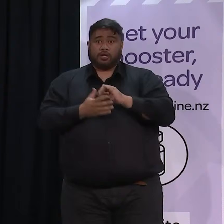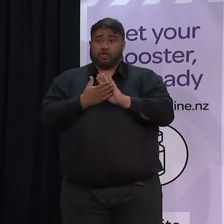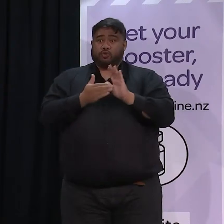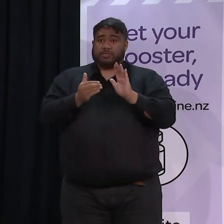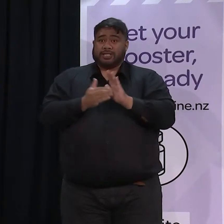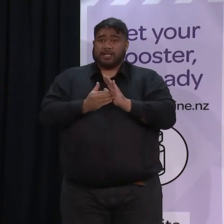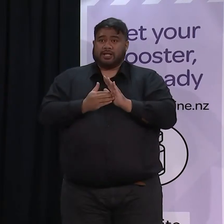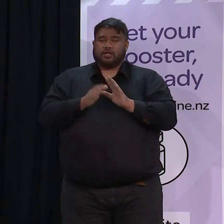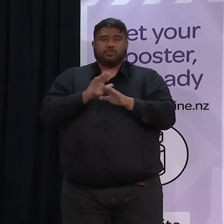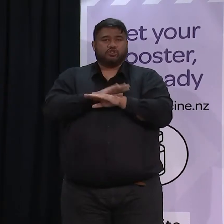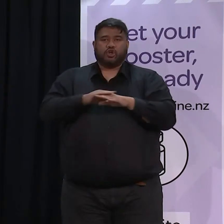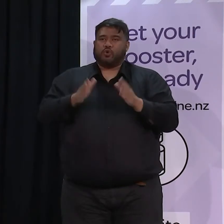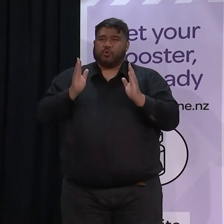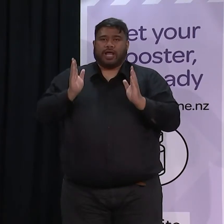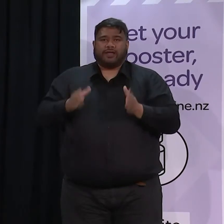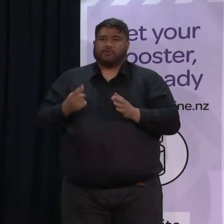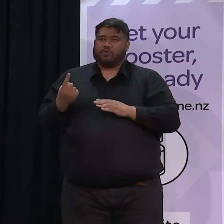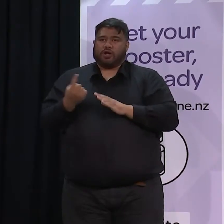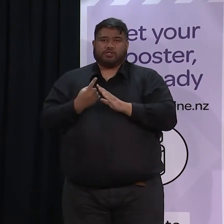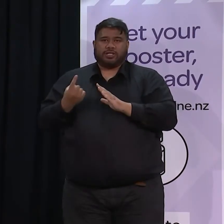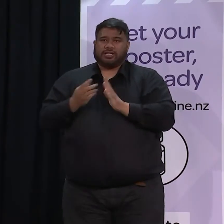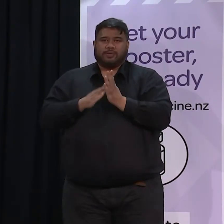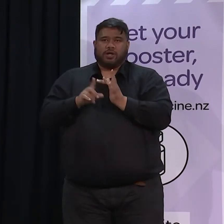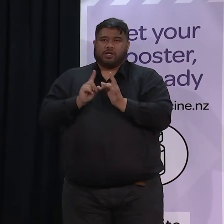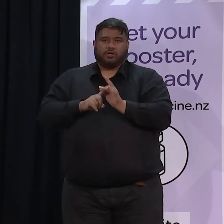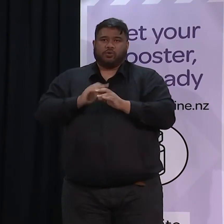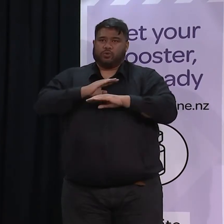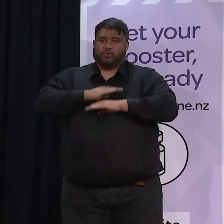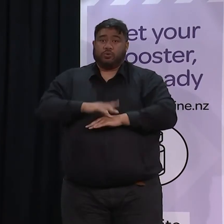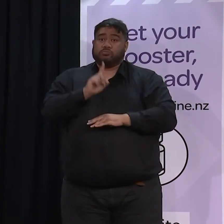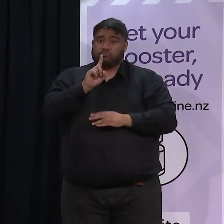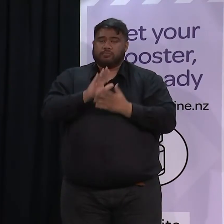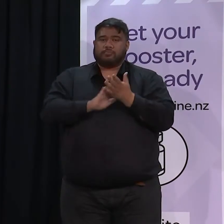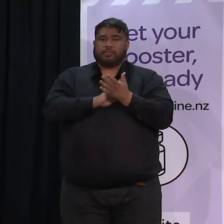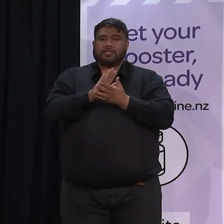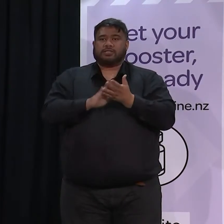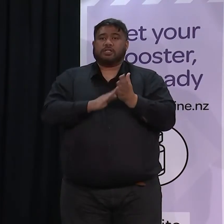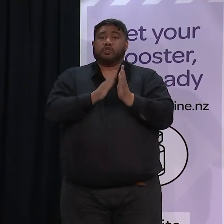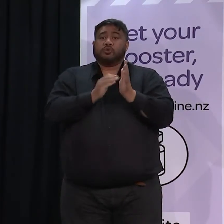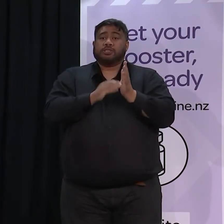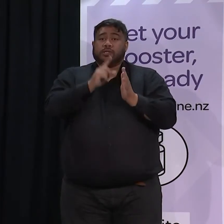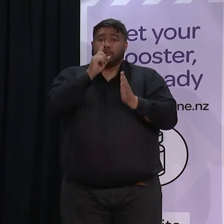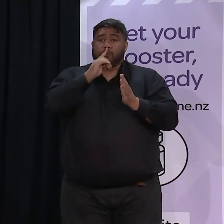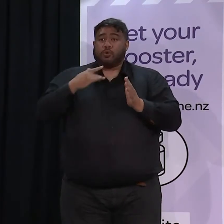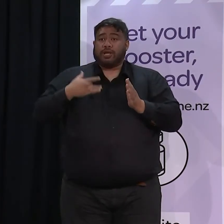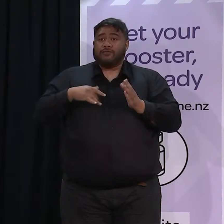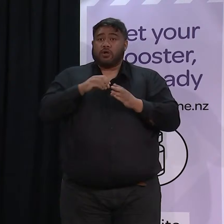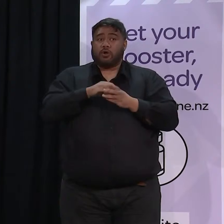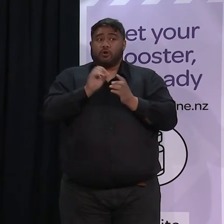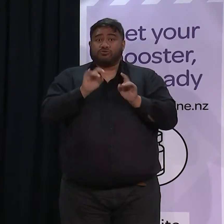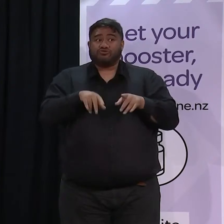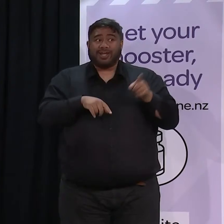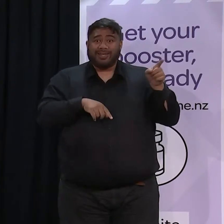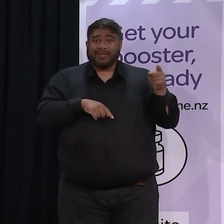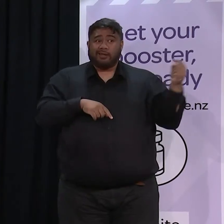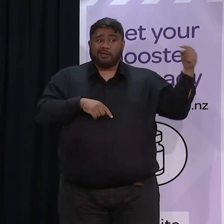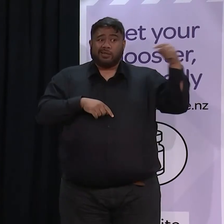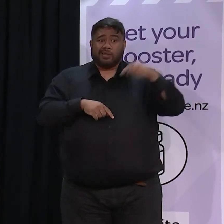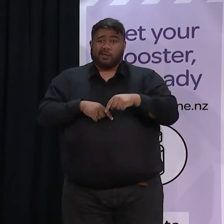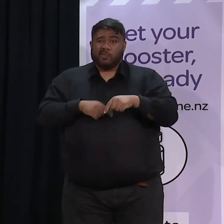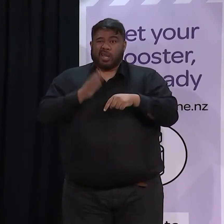this Wednesday, Kiwis and eligible travellers arriving from Australia will no longer need to self-isolate for 7